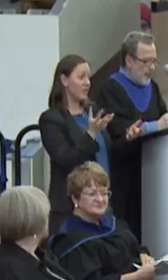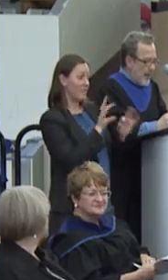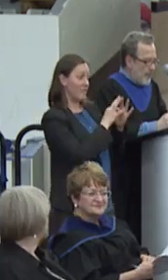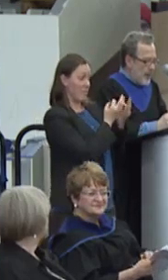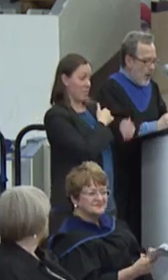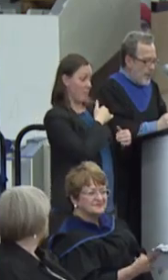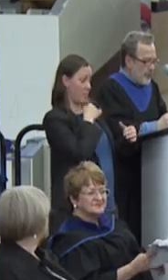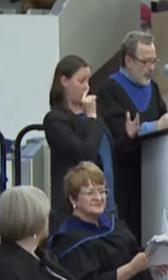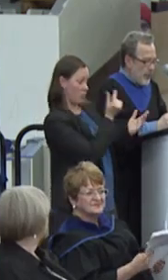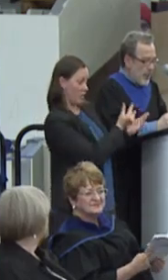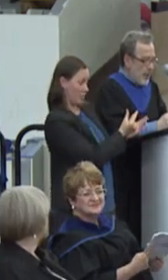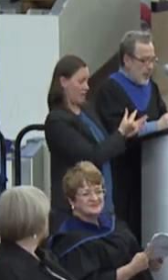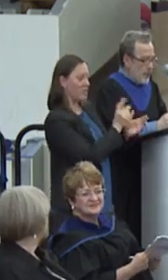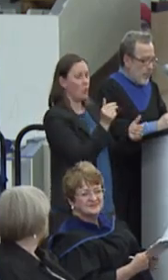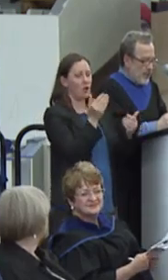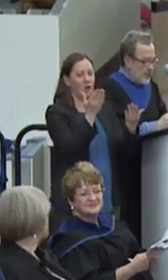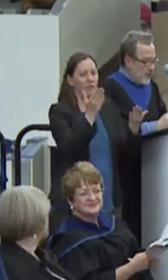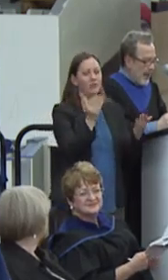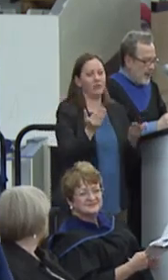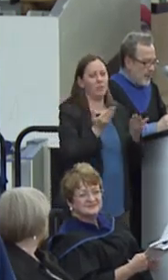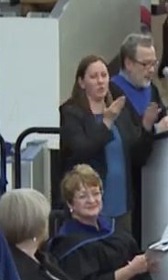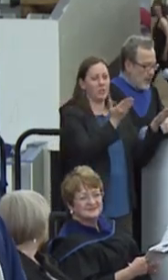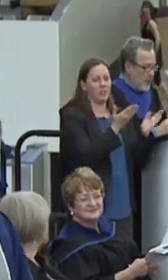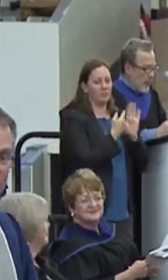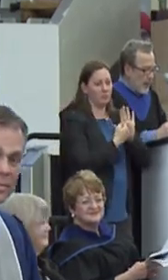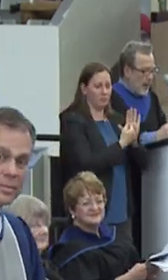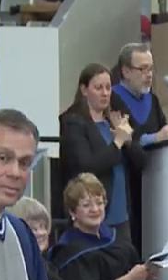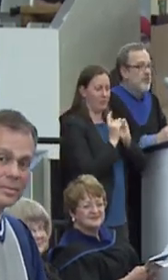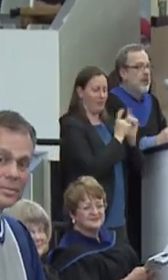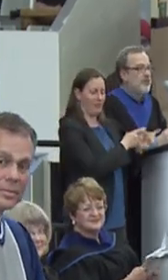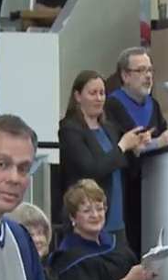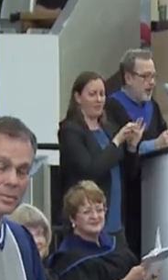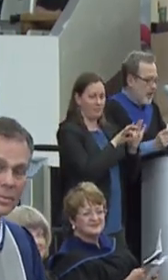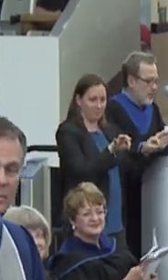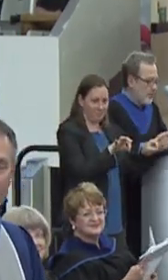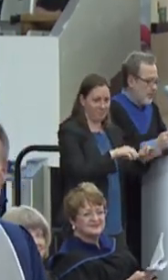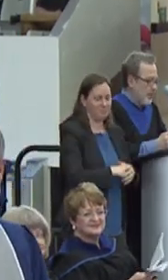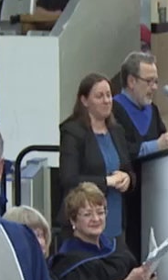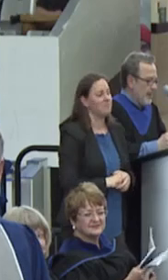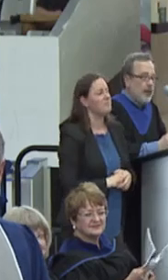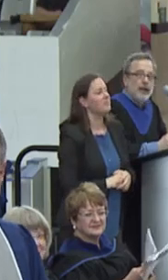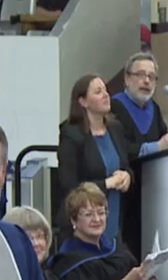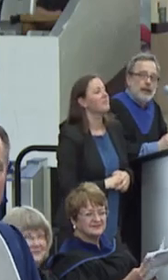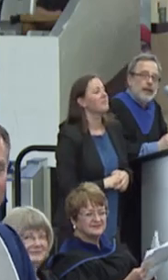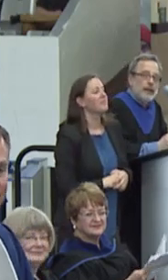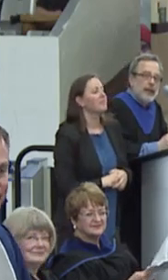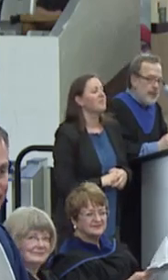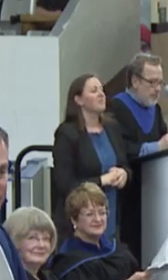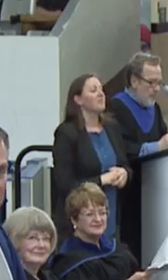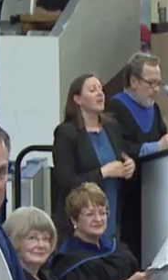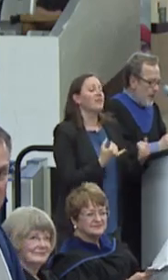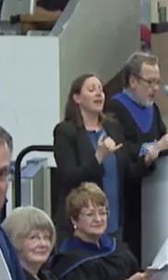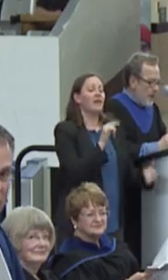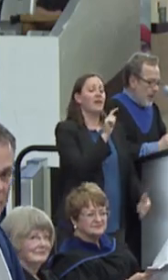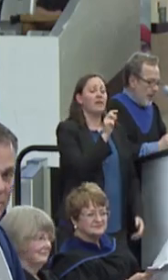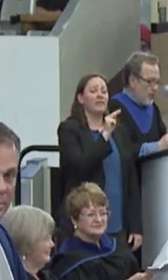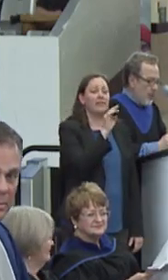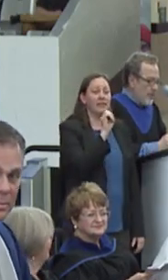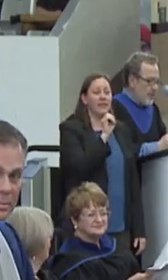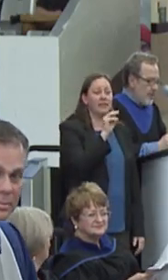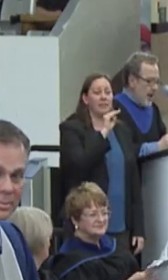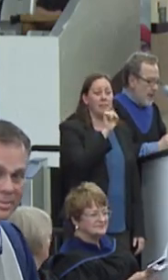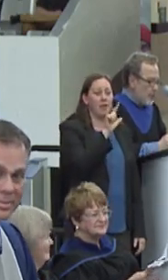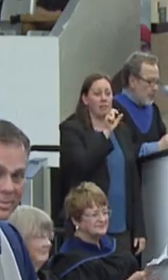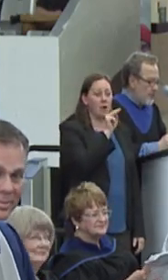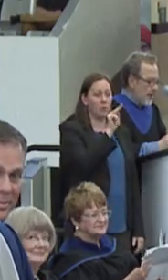we offer them the opportunity to participate in the ceremony and present the credential. Lynn Maloney